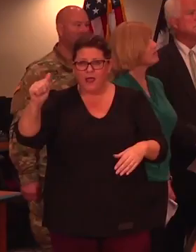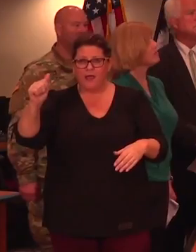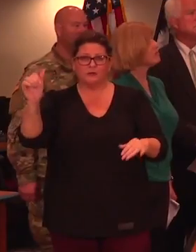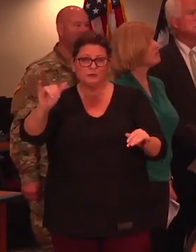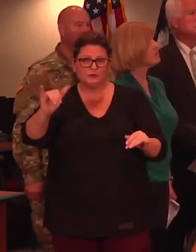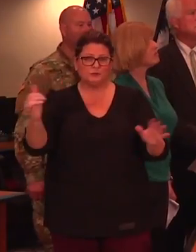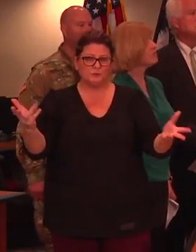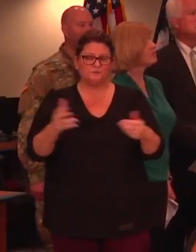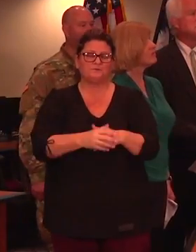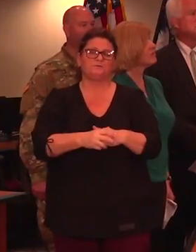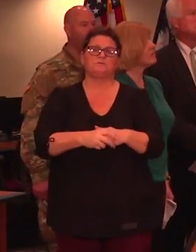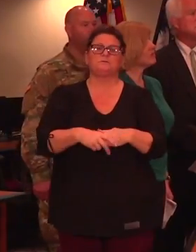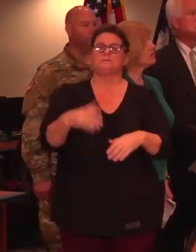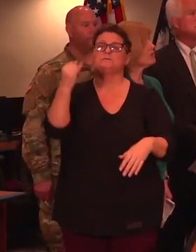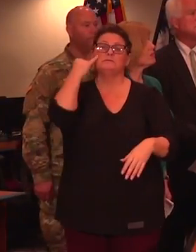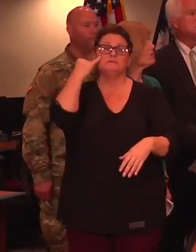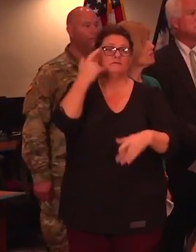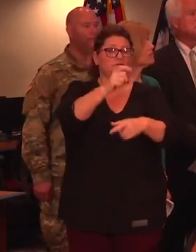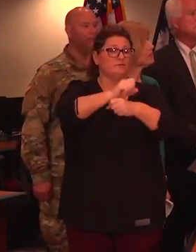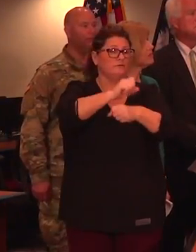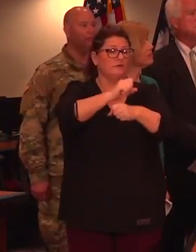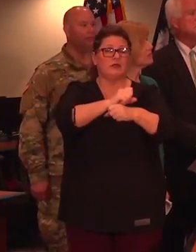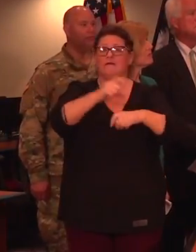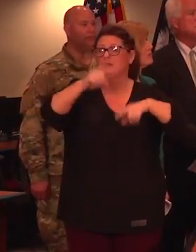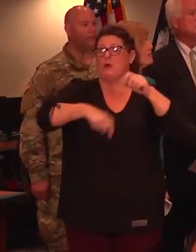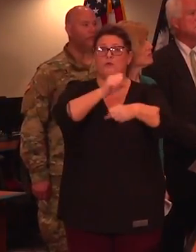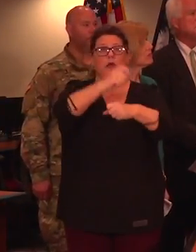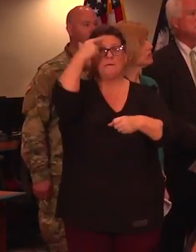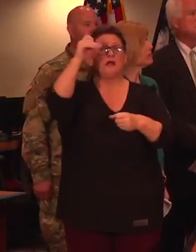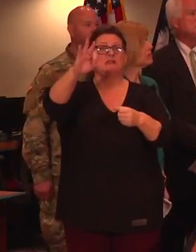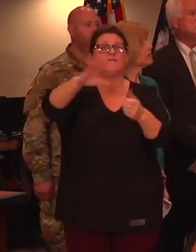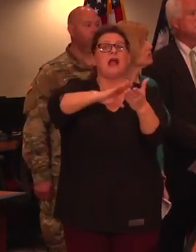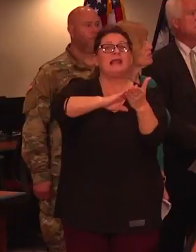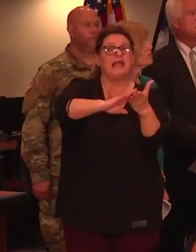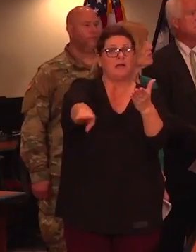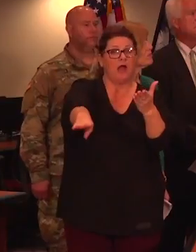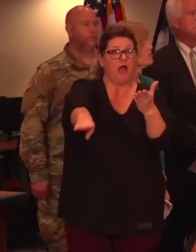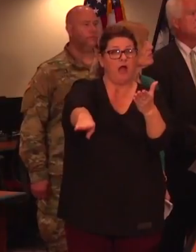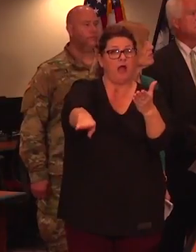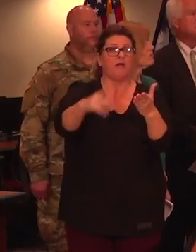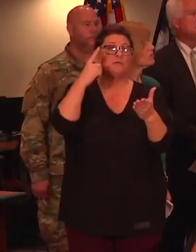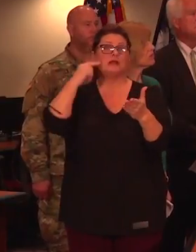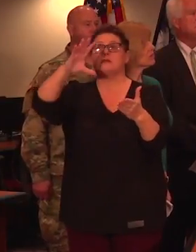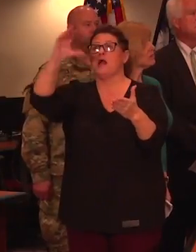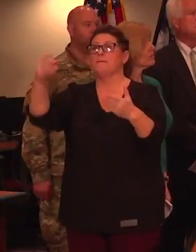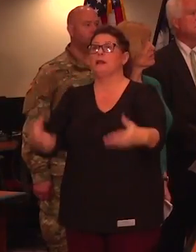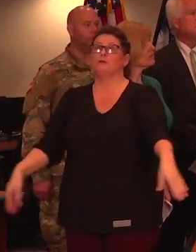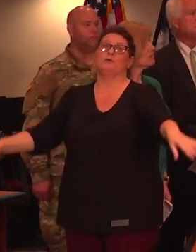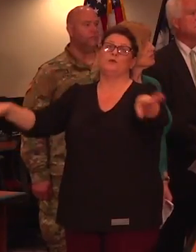well. If an employee is out of work because he's been laid off, because his company shut down his